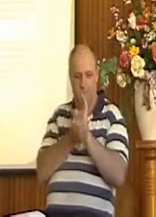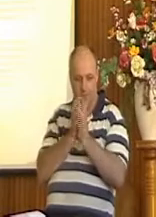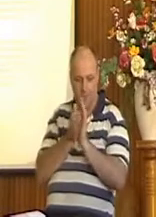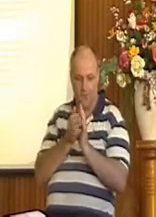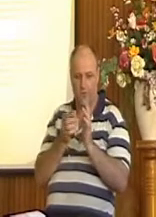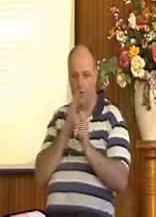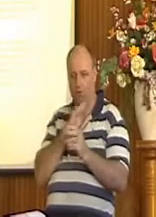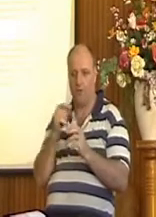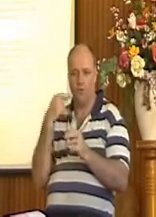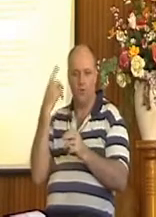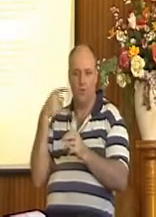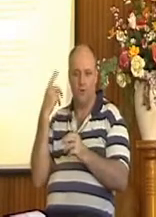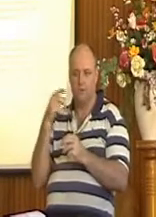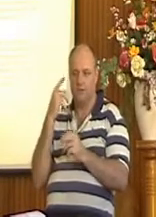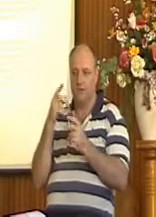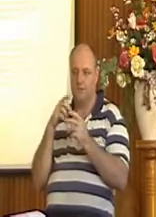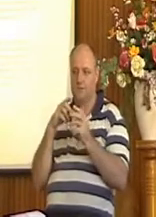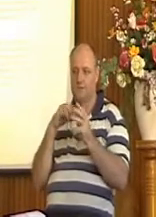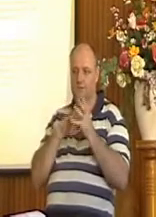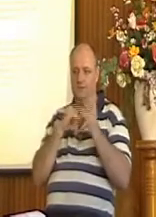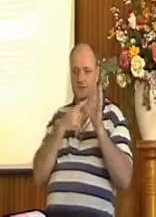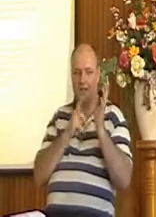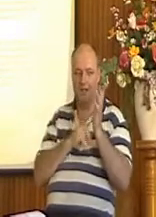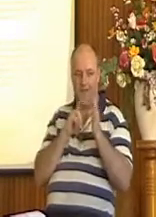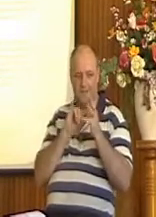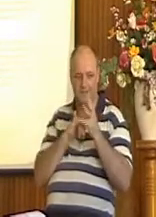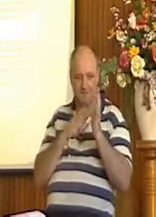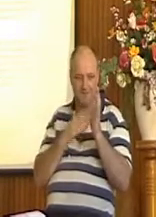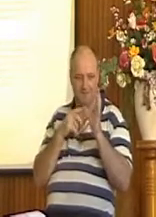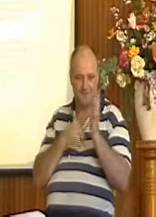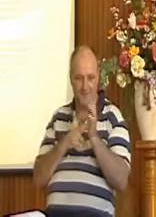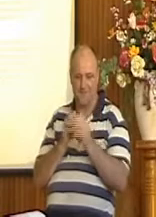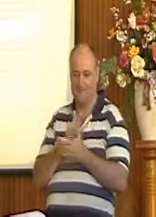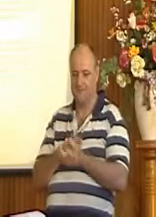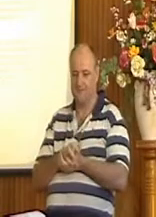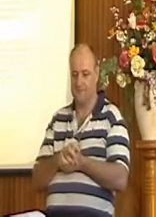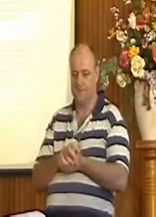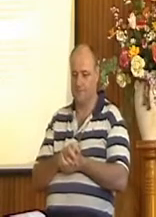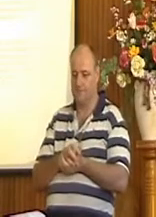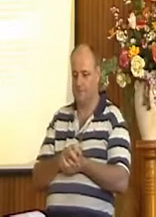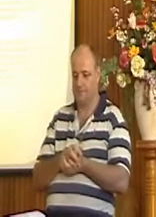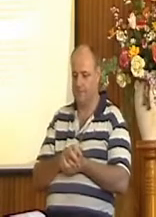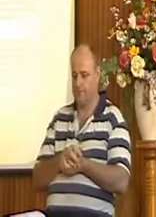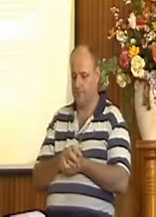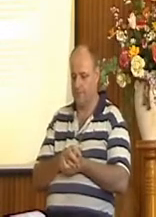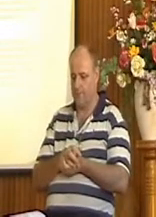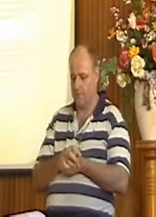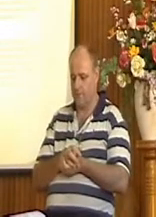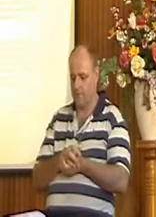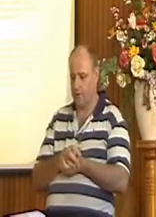For your fellowship in the gospel, from this day until now.